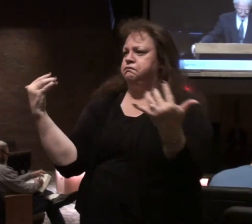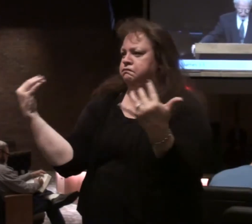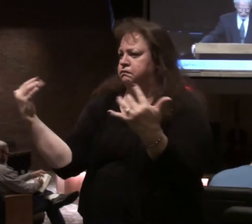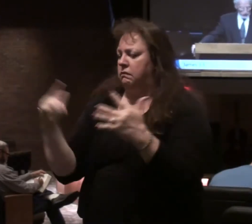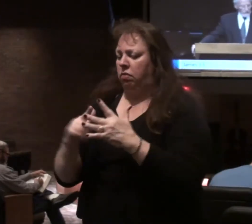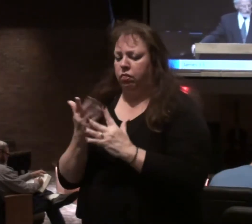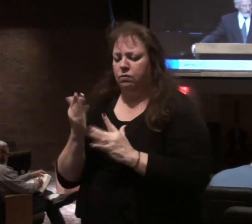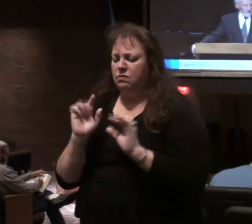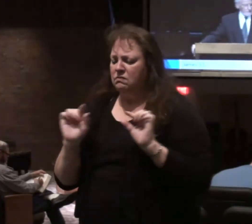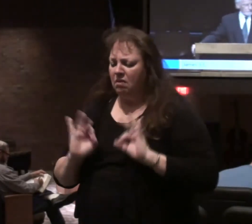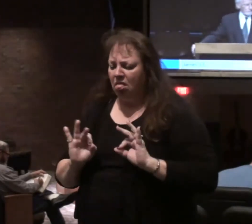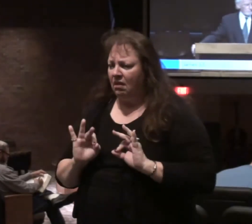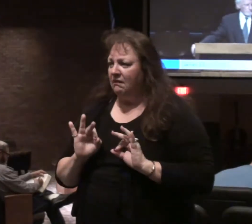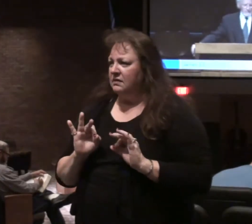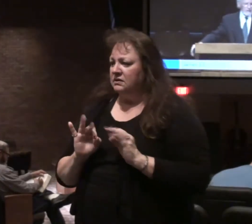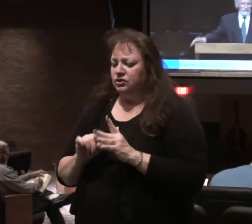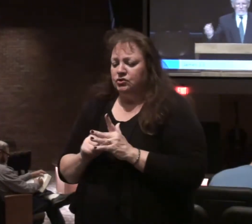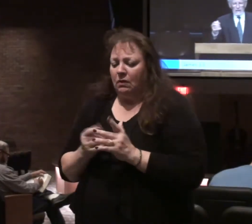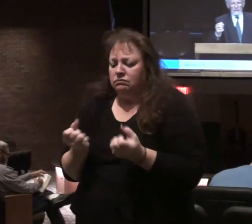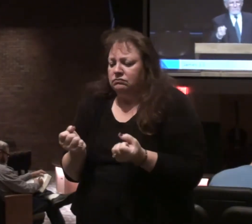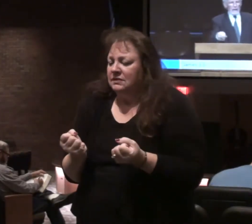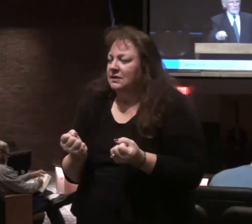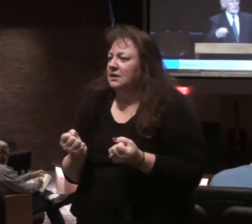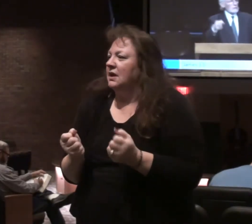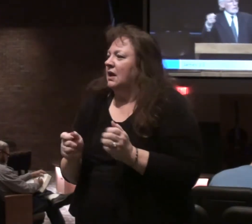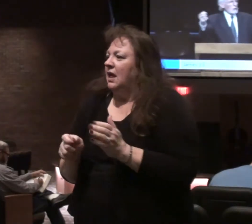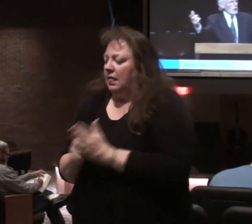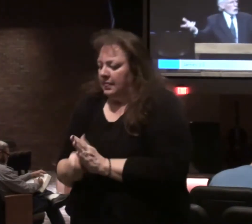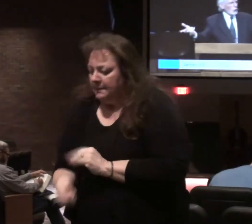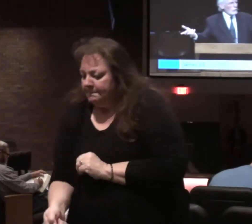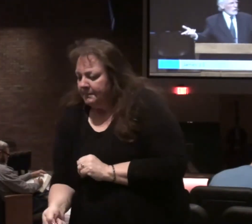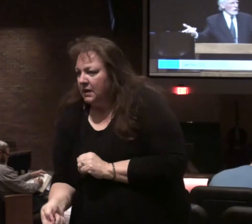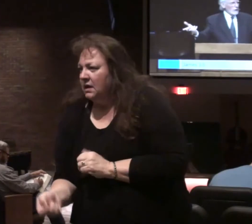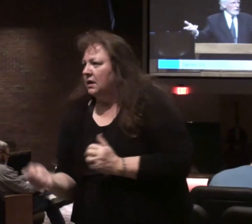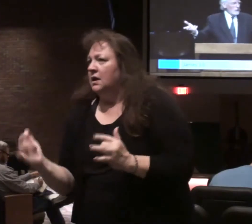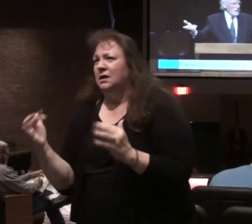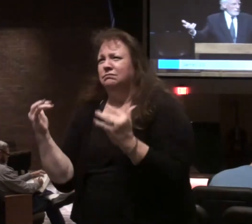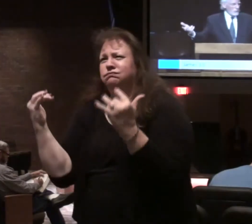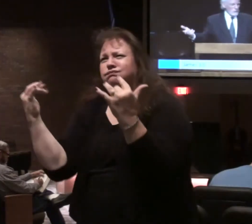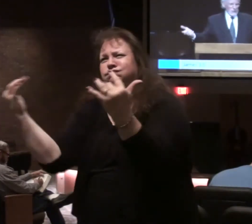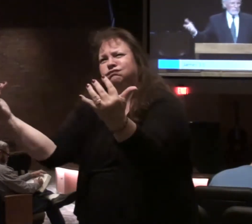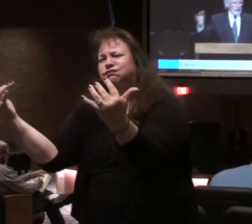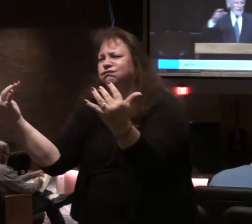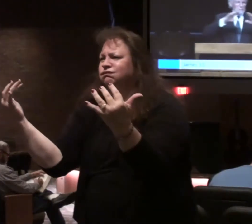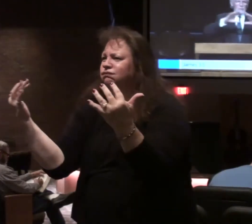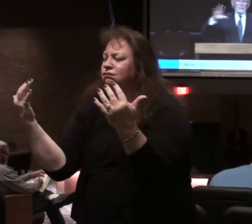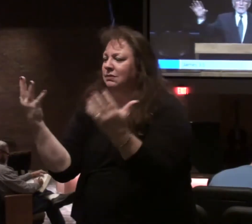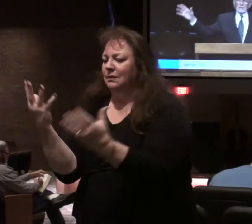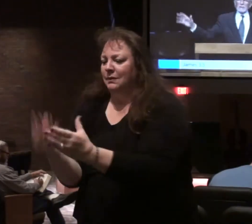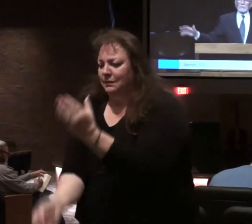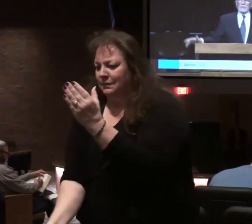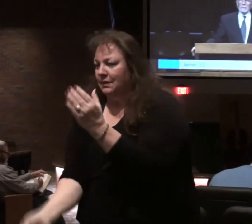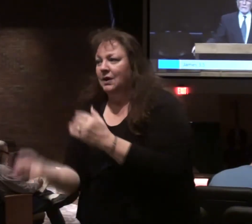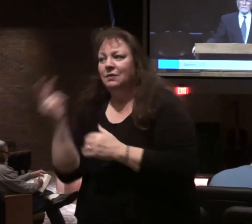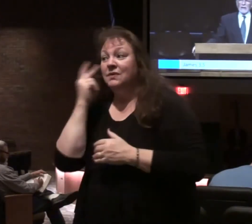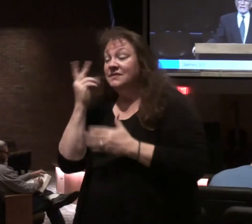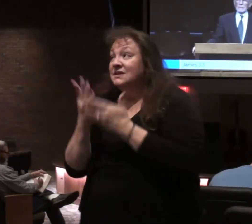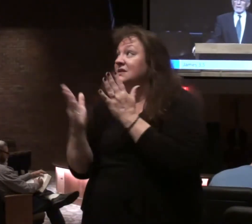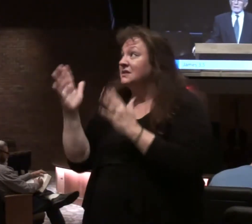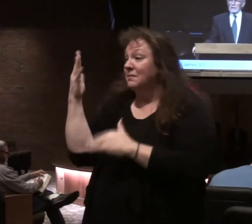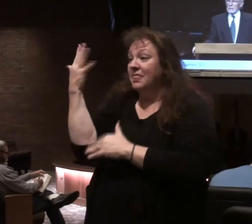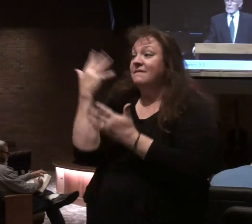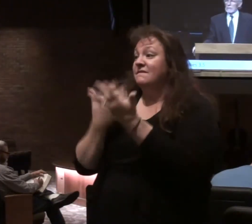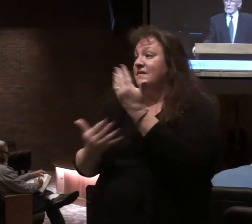by such a small fire. It's like a match can set a whole forest on fire, and we've seen this with some of the